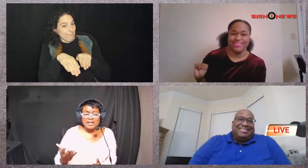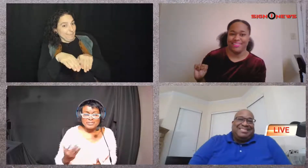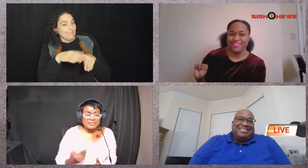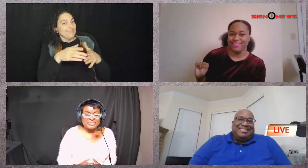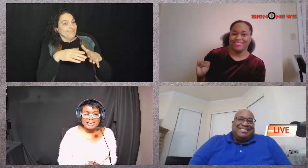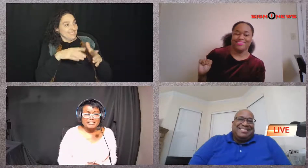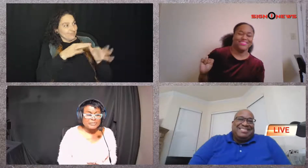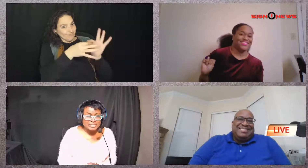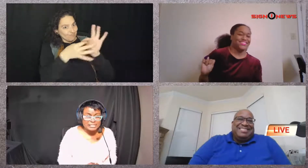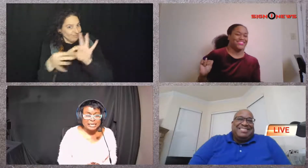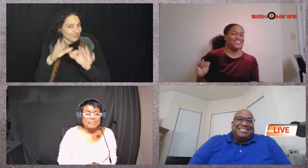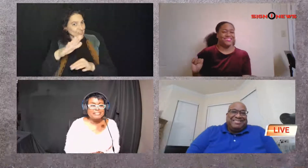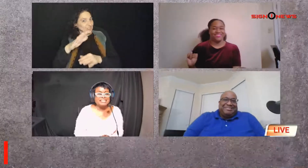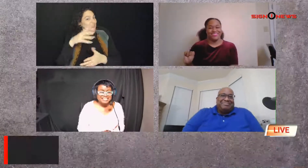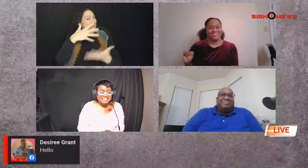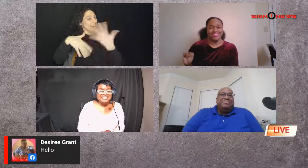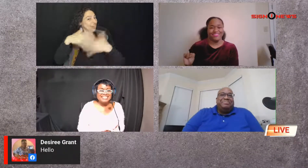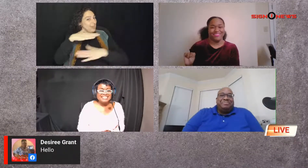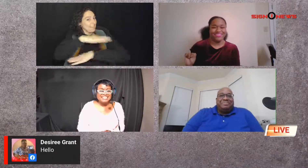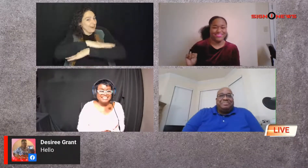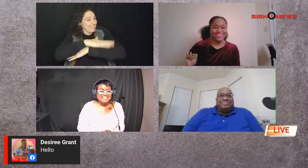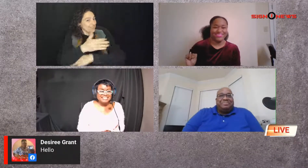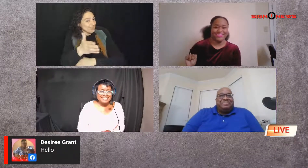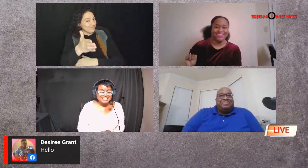Julia, how you followed in your dad's footsteps